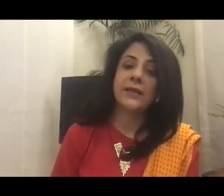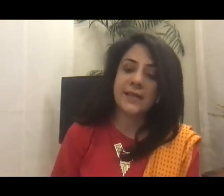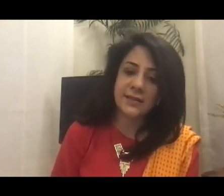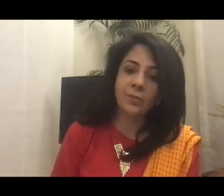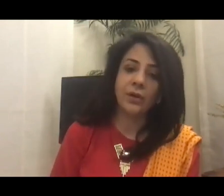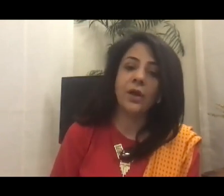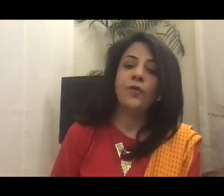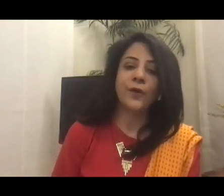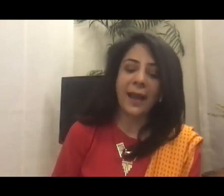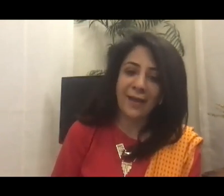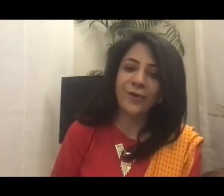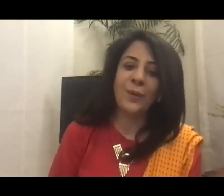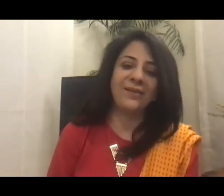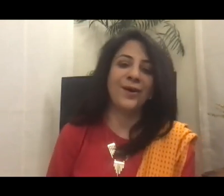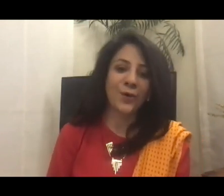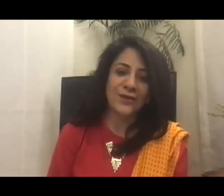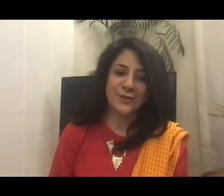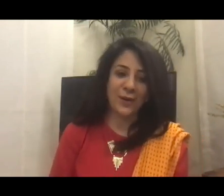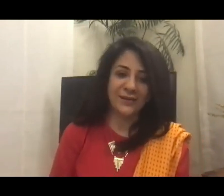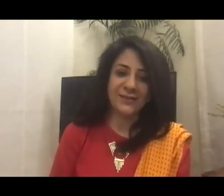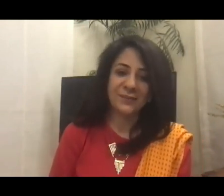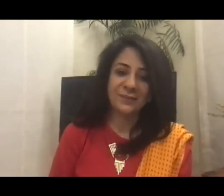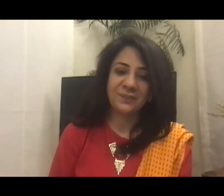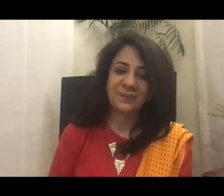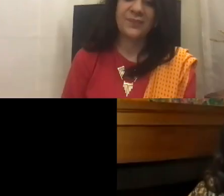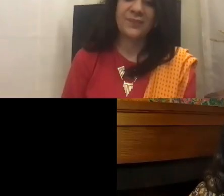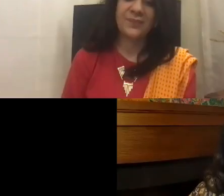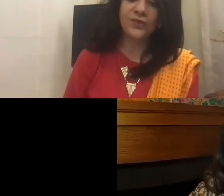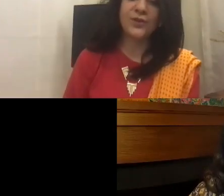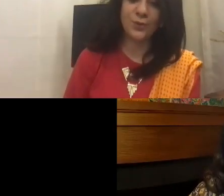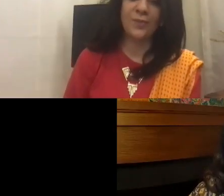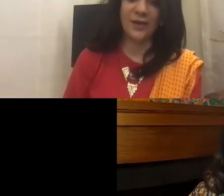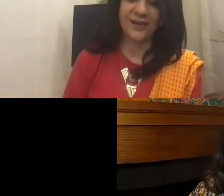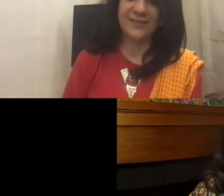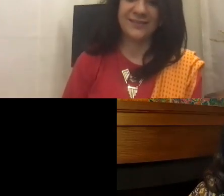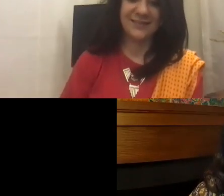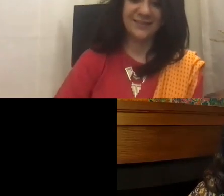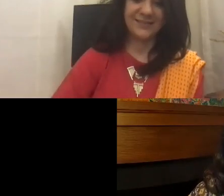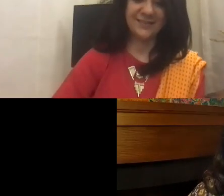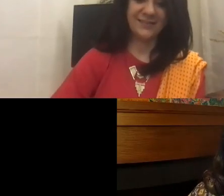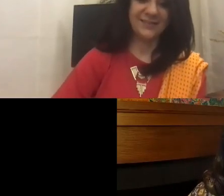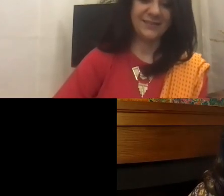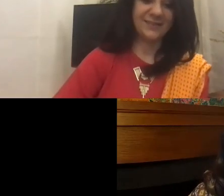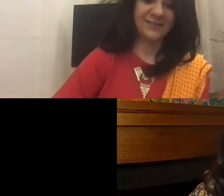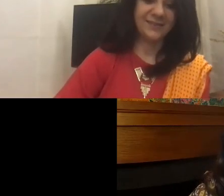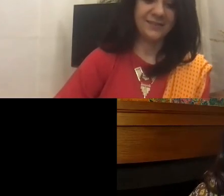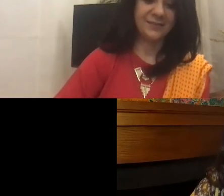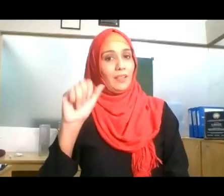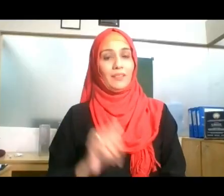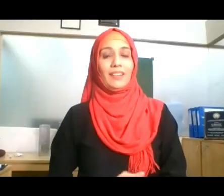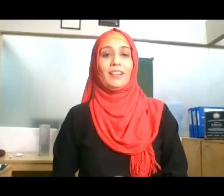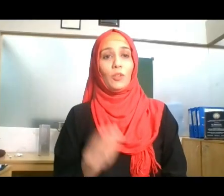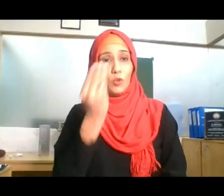more accessible for everyone across the world. Over to you, Monica. Thank you so